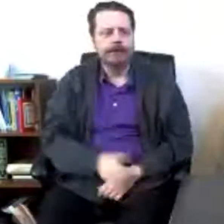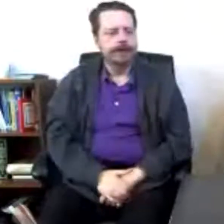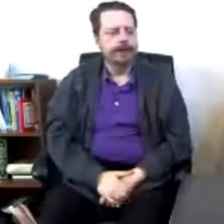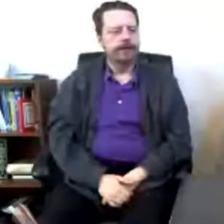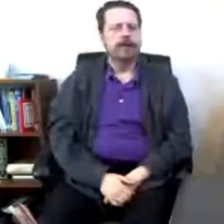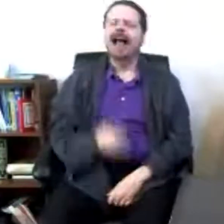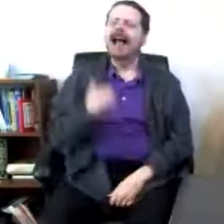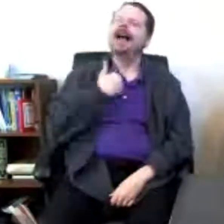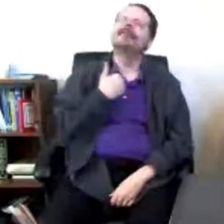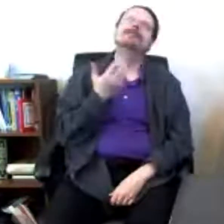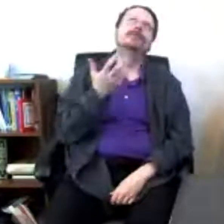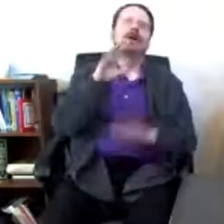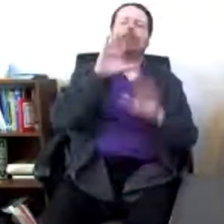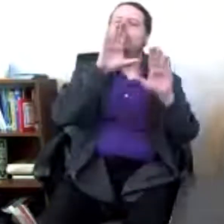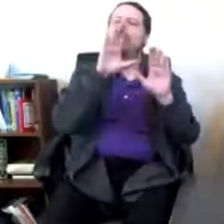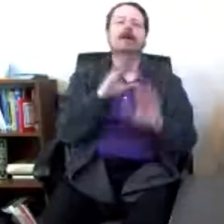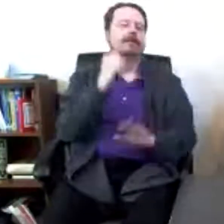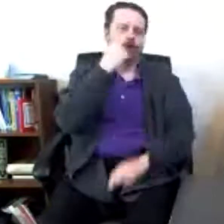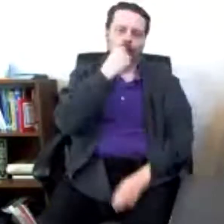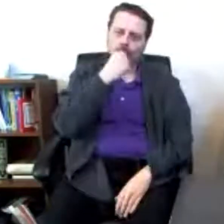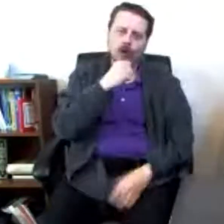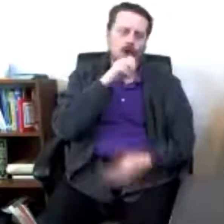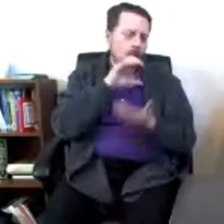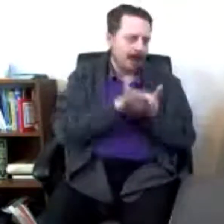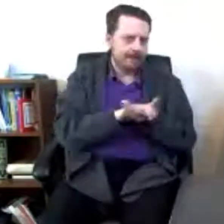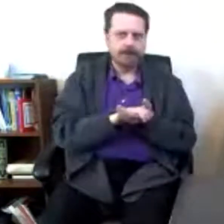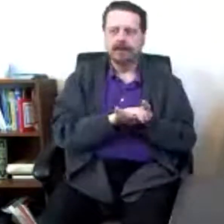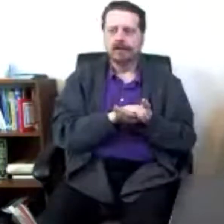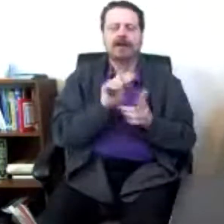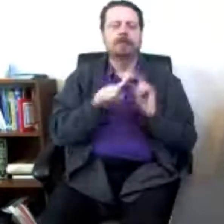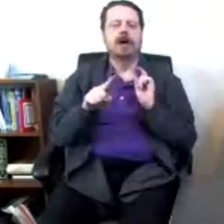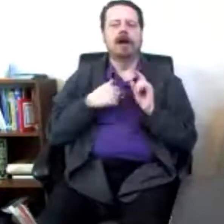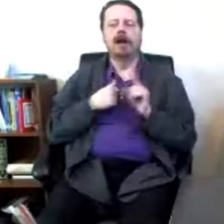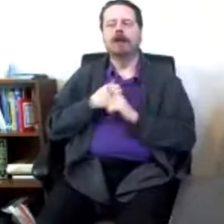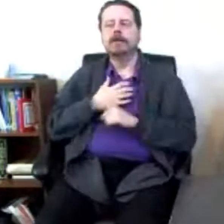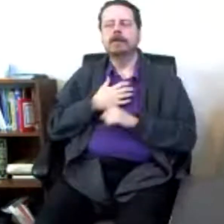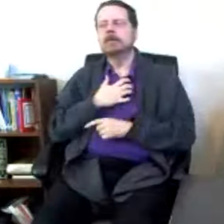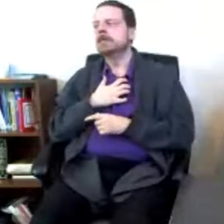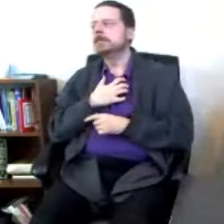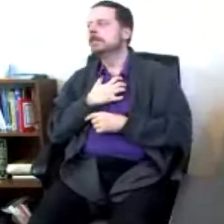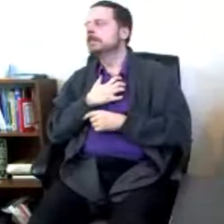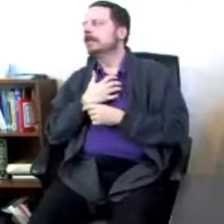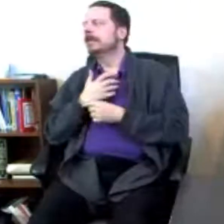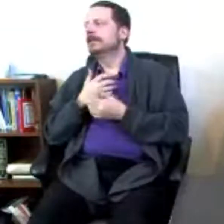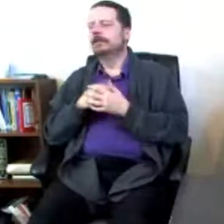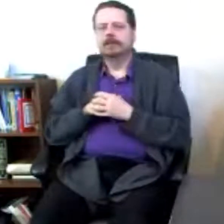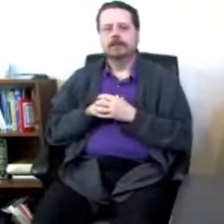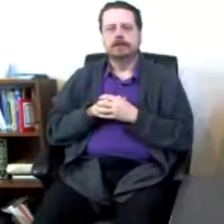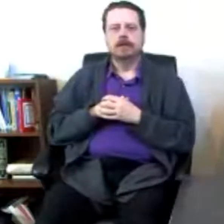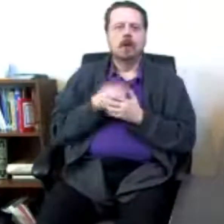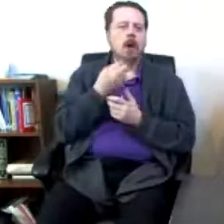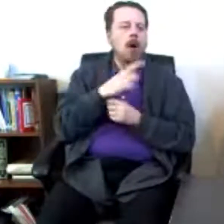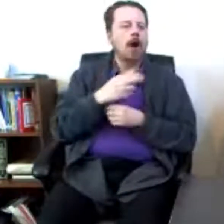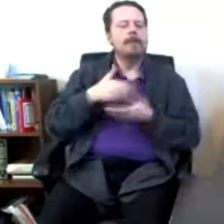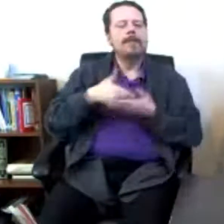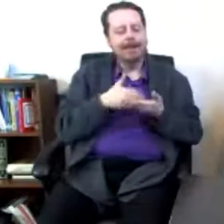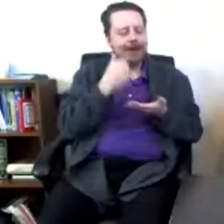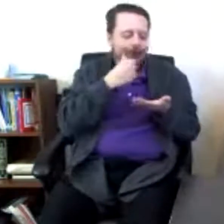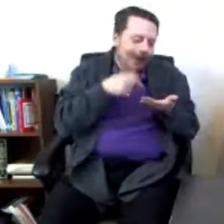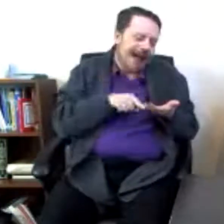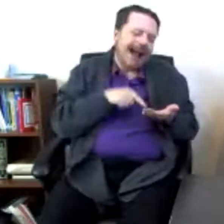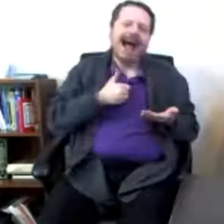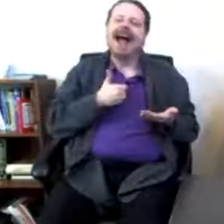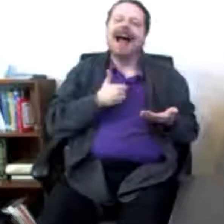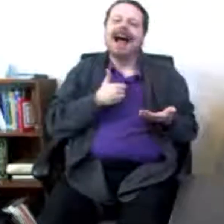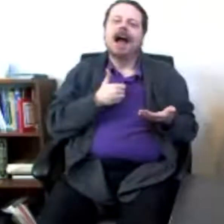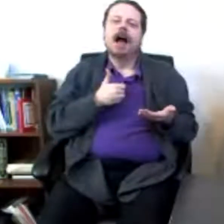You have a wonderful girl, but your heart is wishing for a boy. You live in the